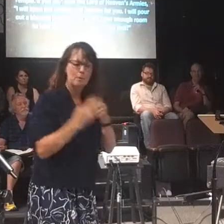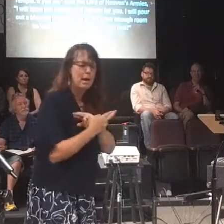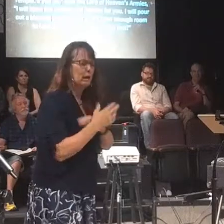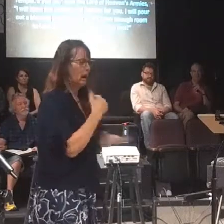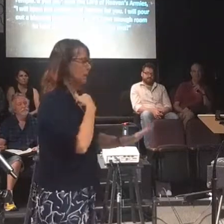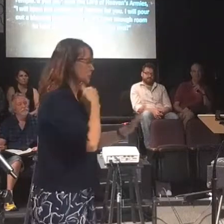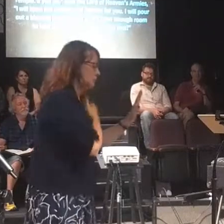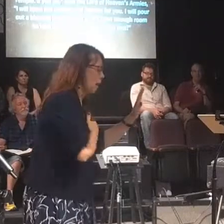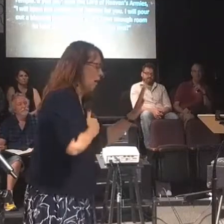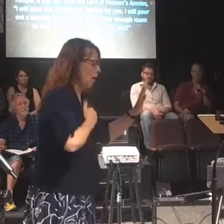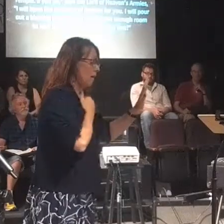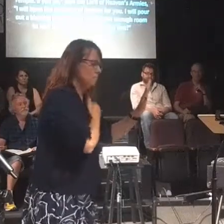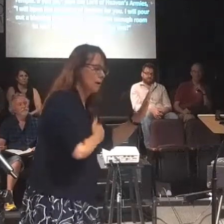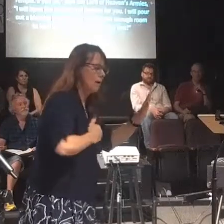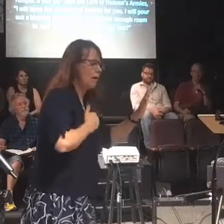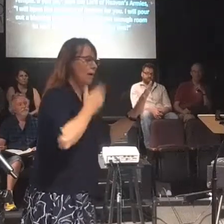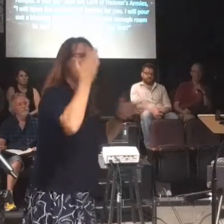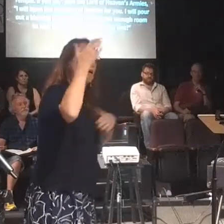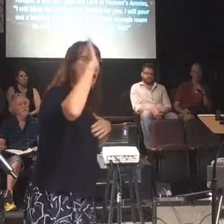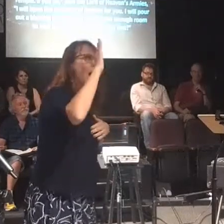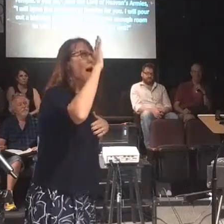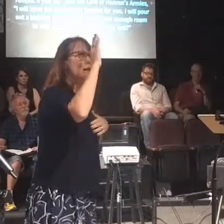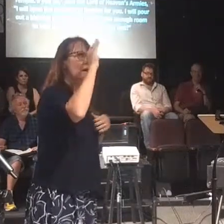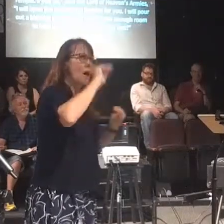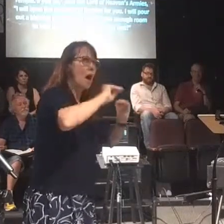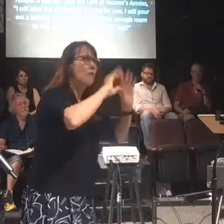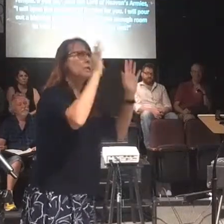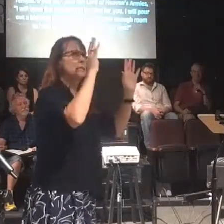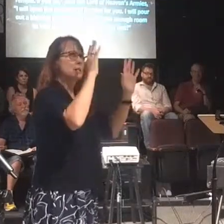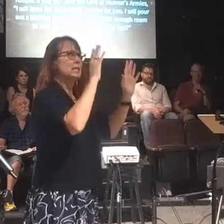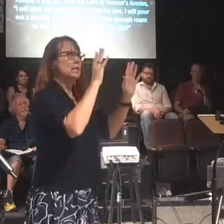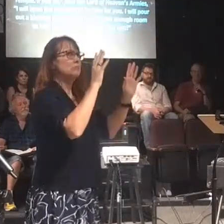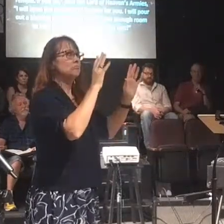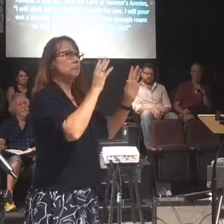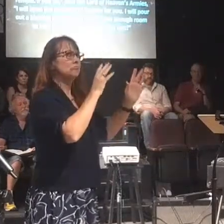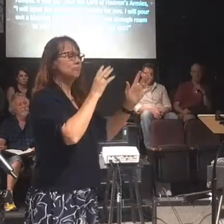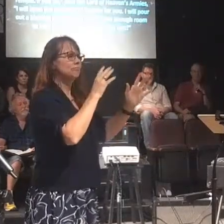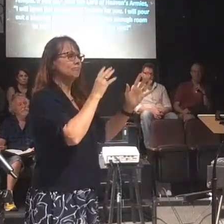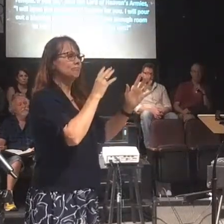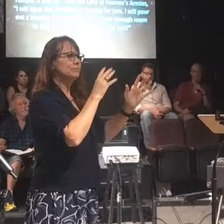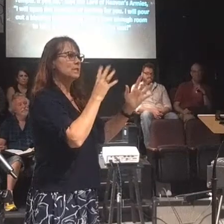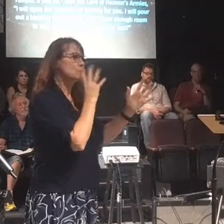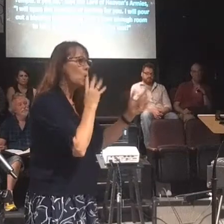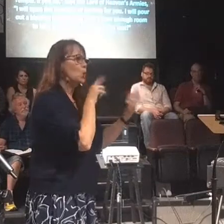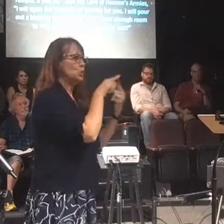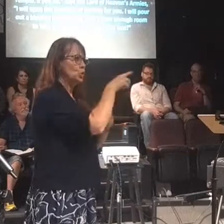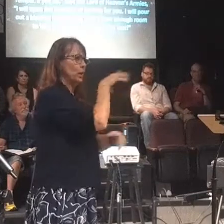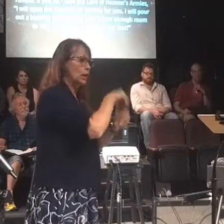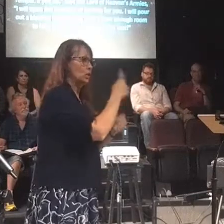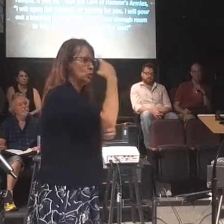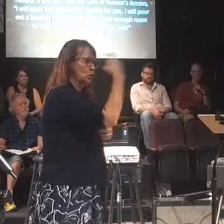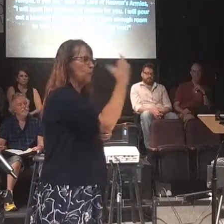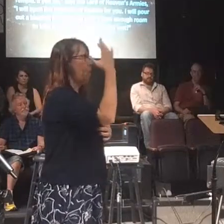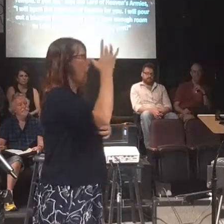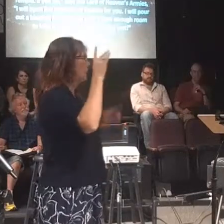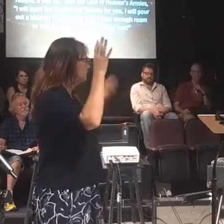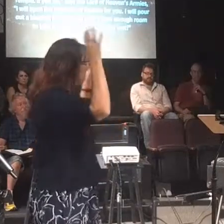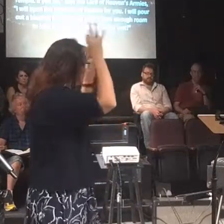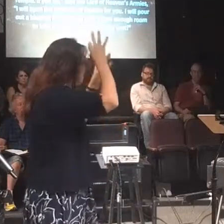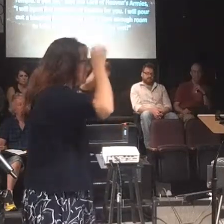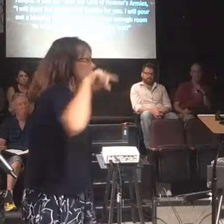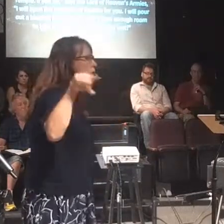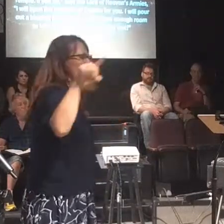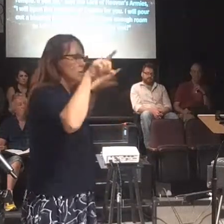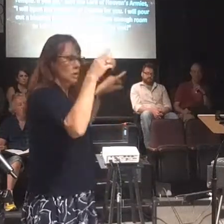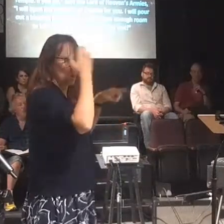sorry. God has obviously spoken to you because no one knows this." And, you know, it's just stuff like that, right? But the reason I tell you these